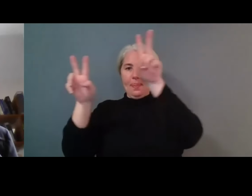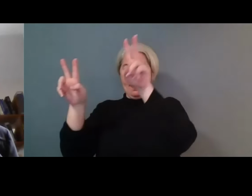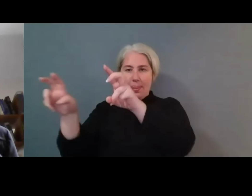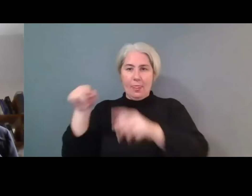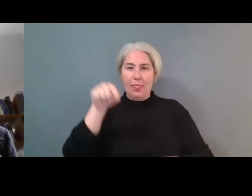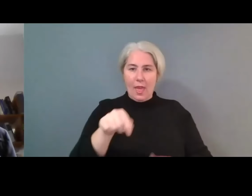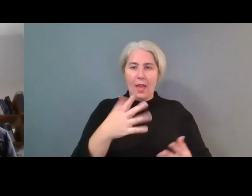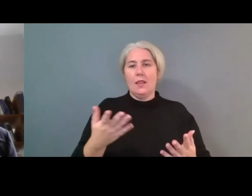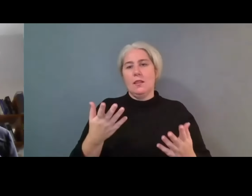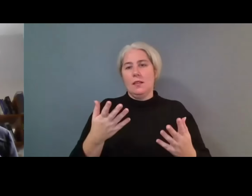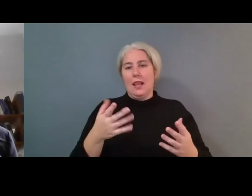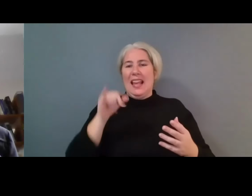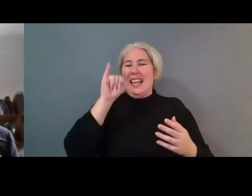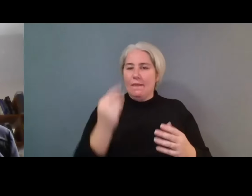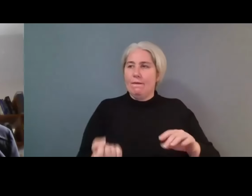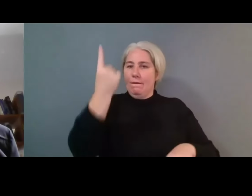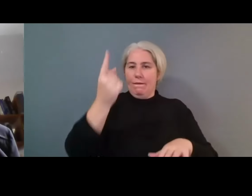a particular case.